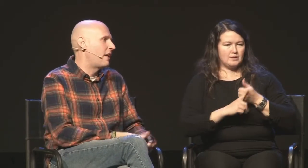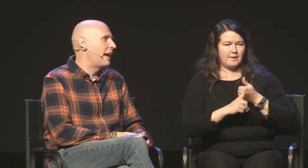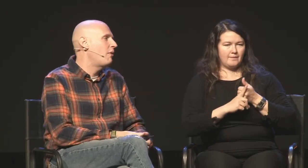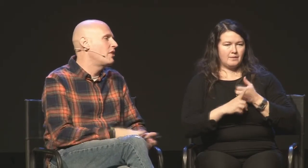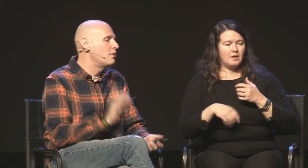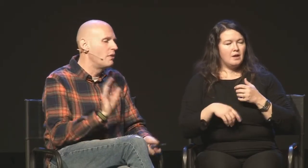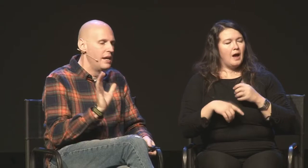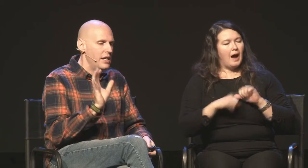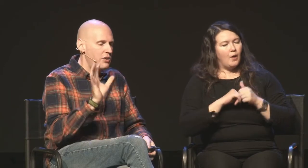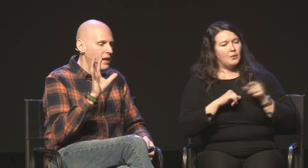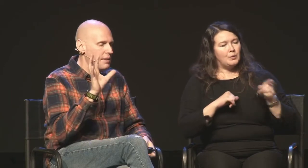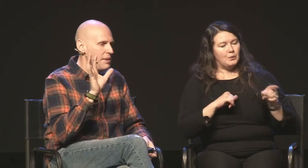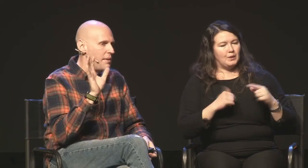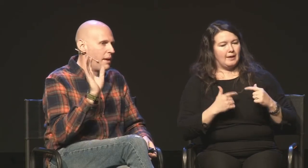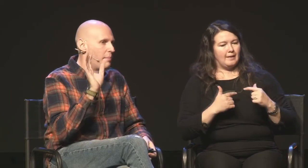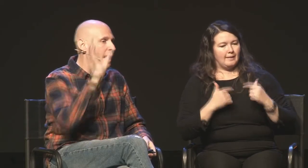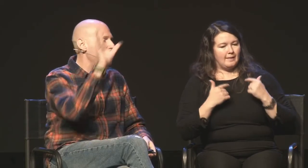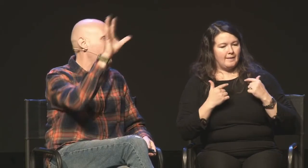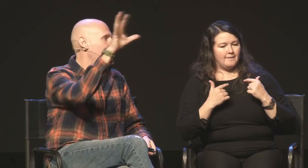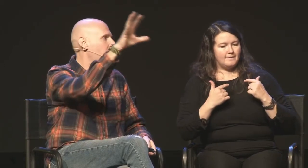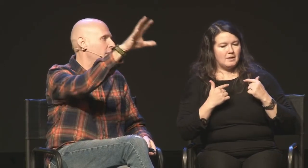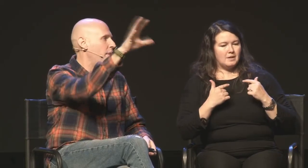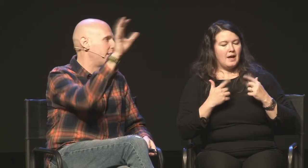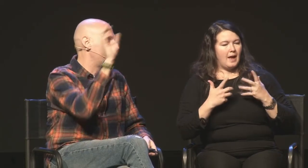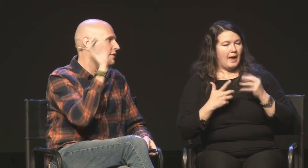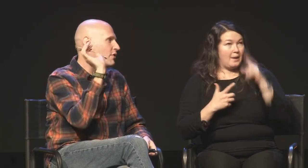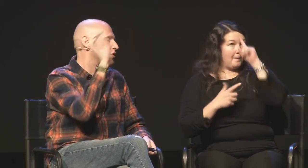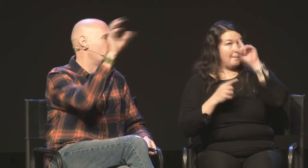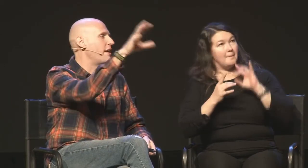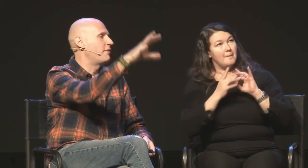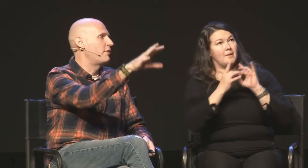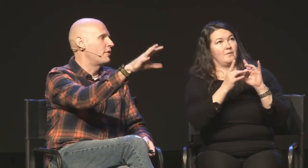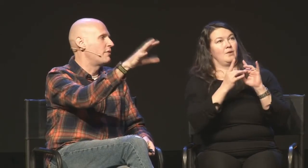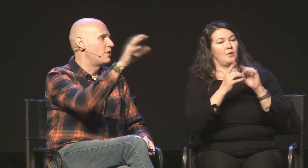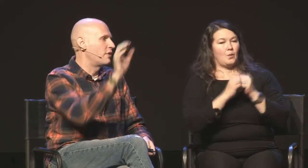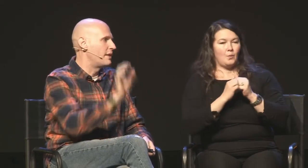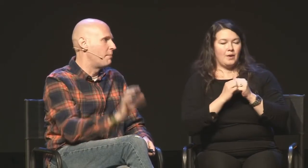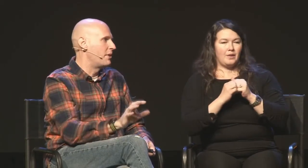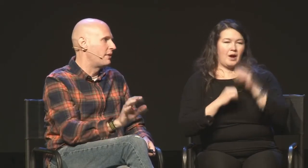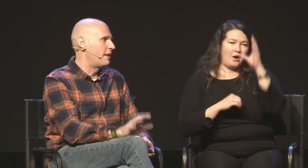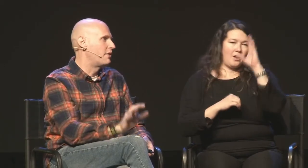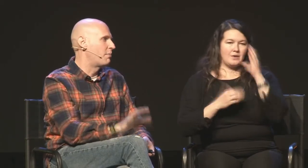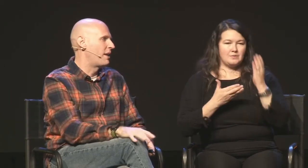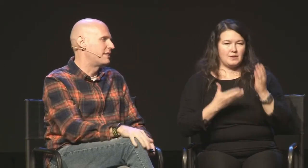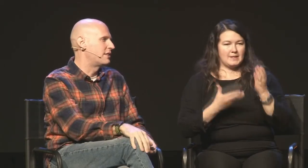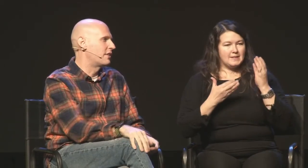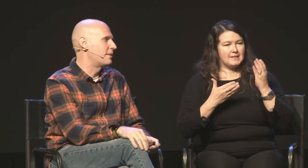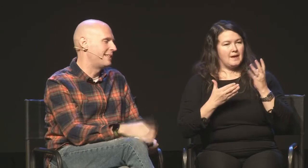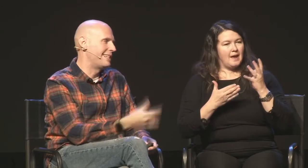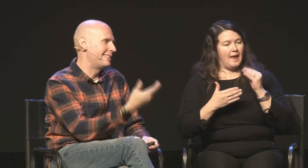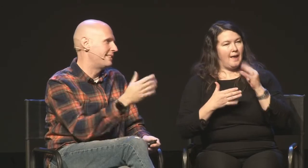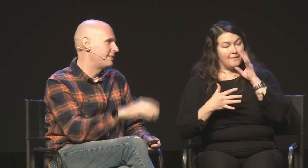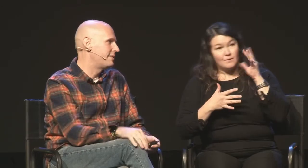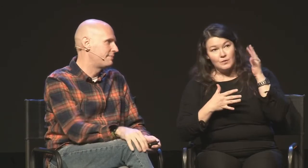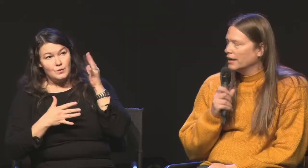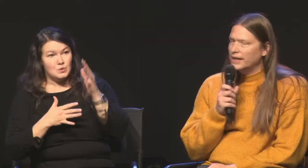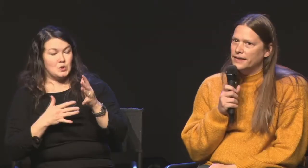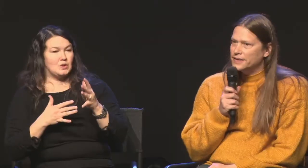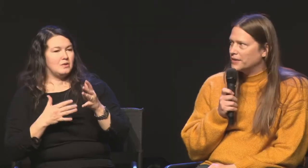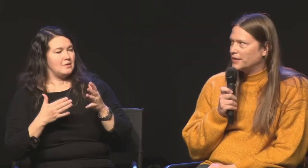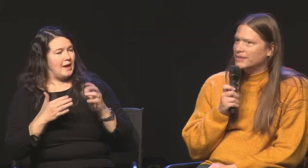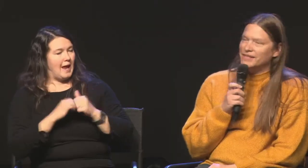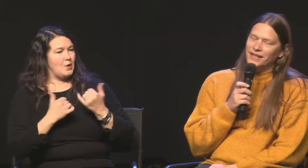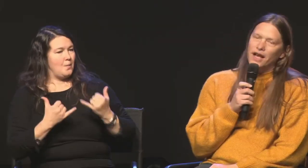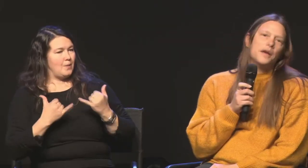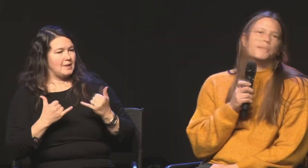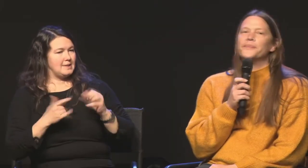this out? How are you trying to be mindful of God's presence in the future, grateful for the future in the middle of your present circumstances? Yeah, that's a